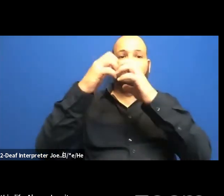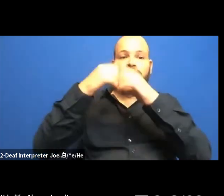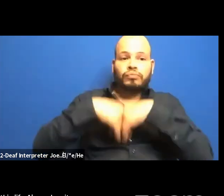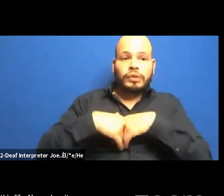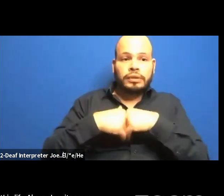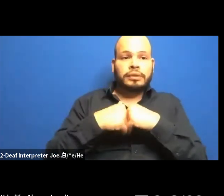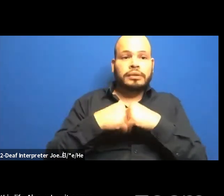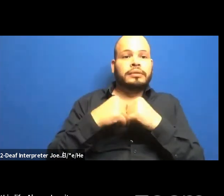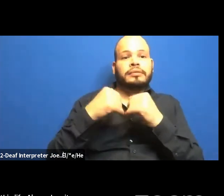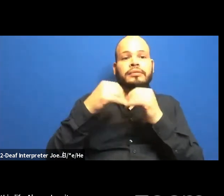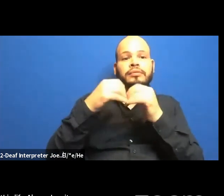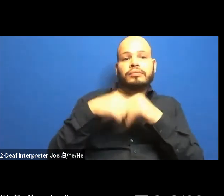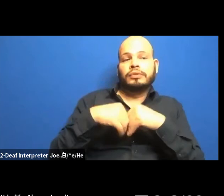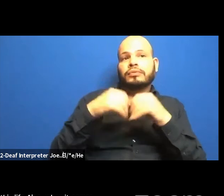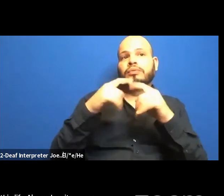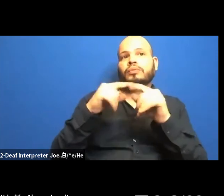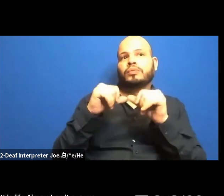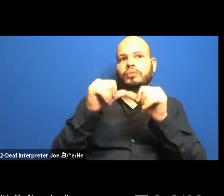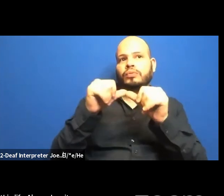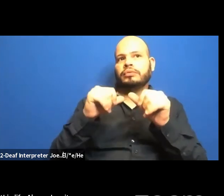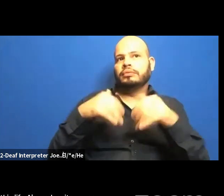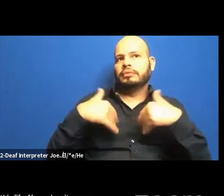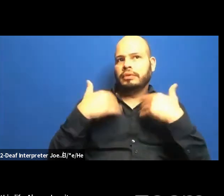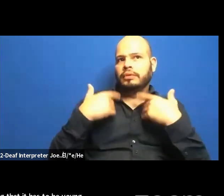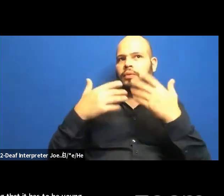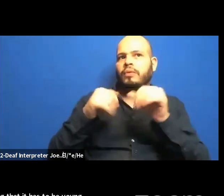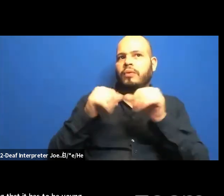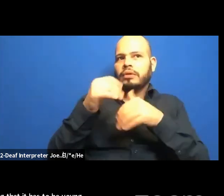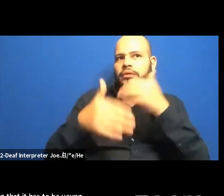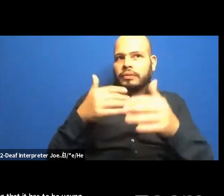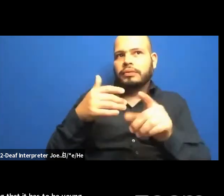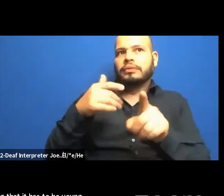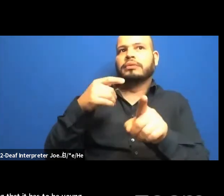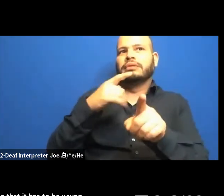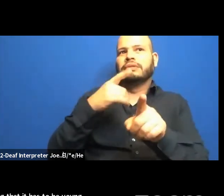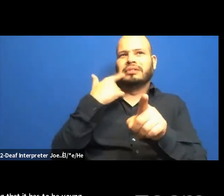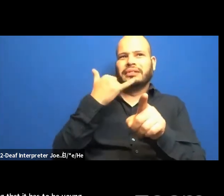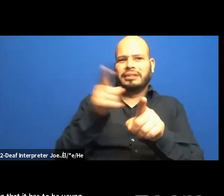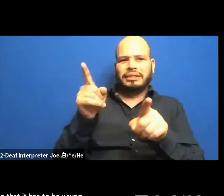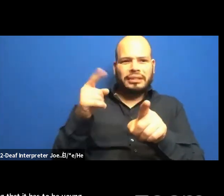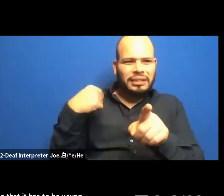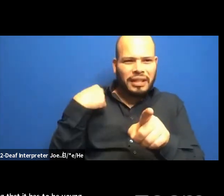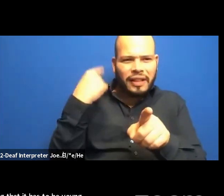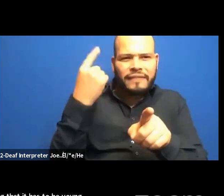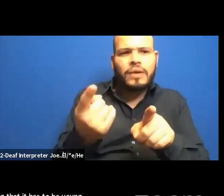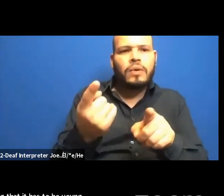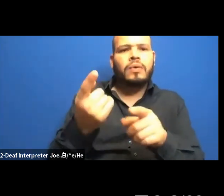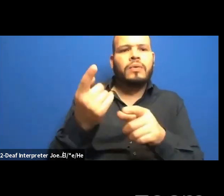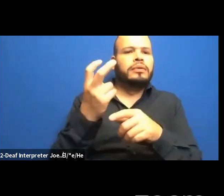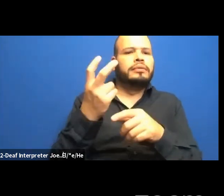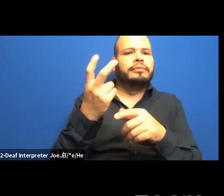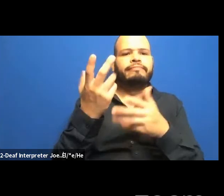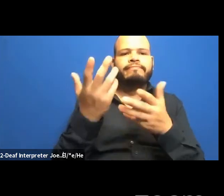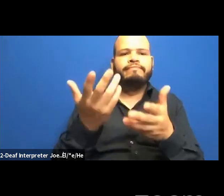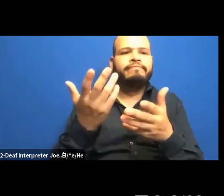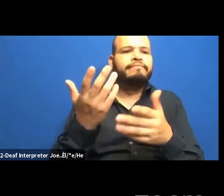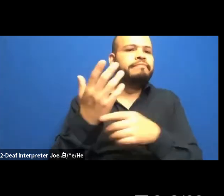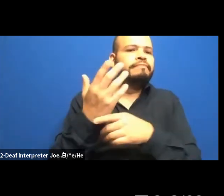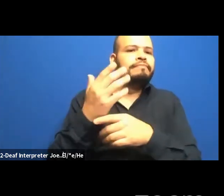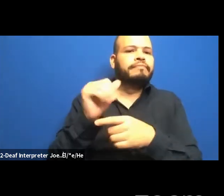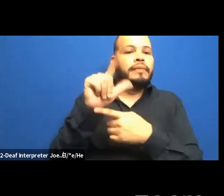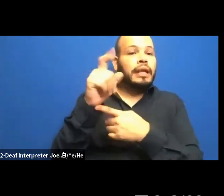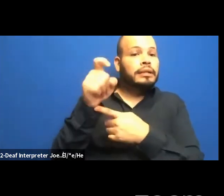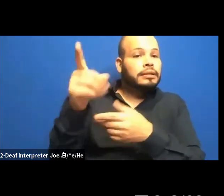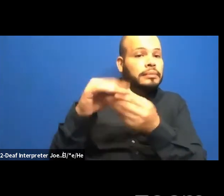to what Alex and Ann and others said, and Caleb said also, is that if you look back in the history, a lot of these huge movements